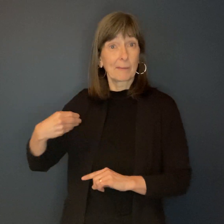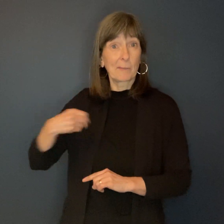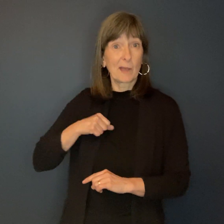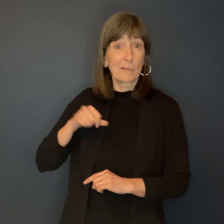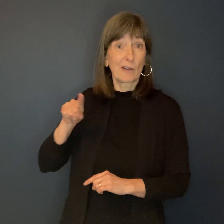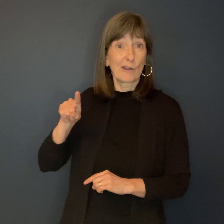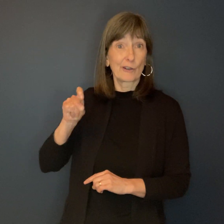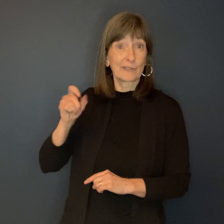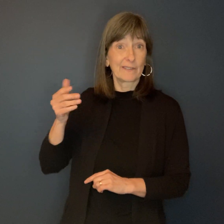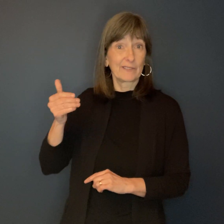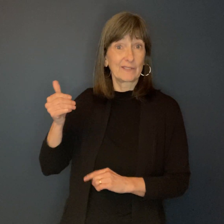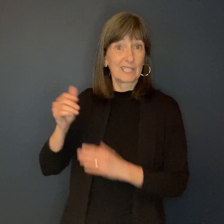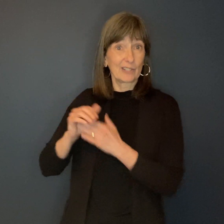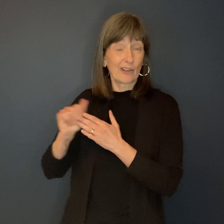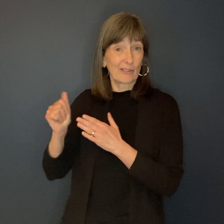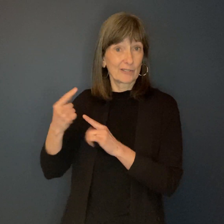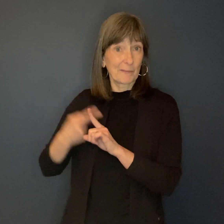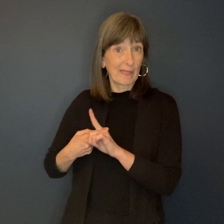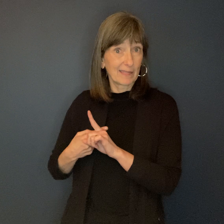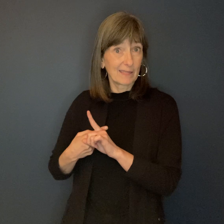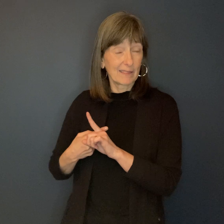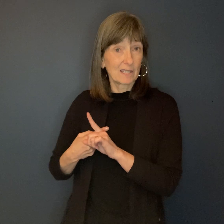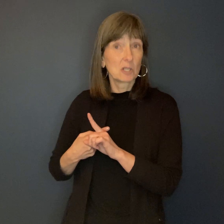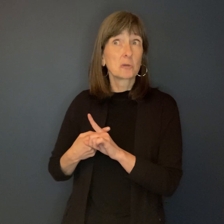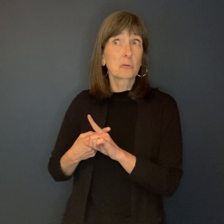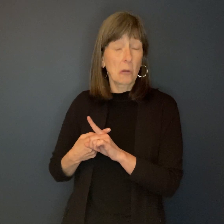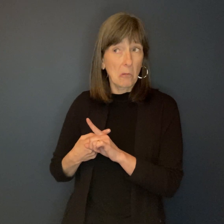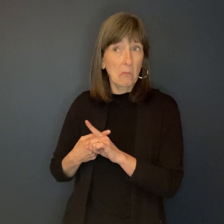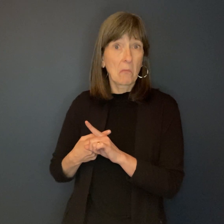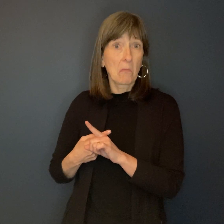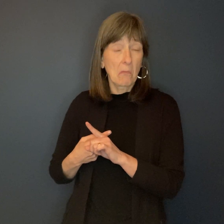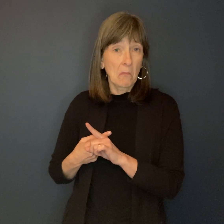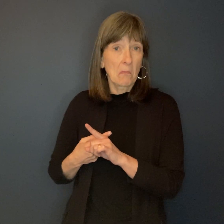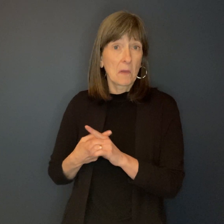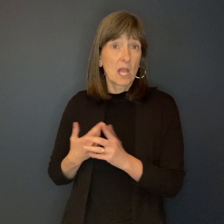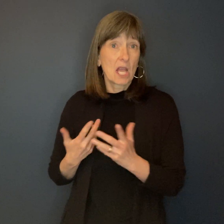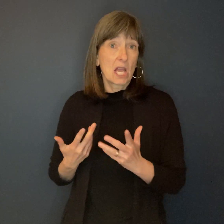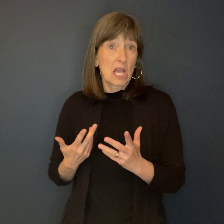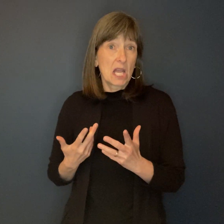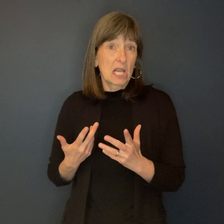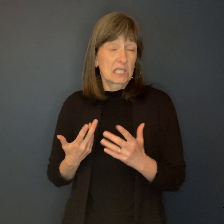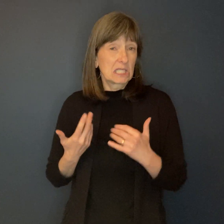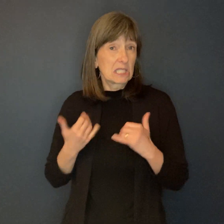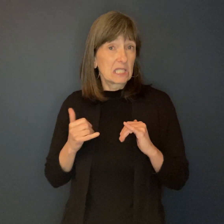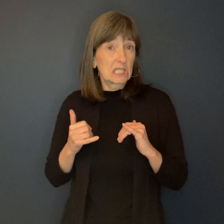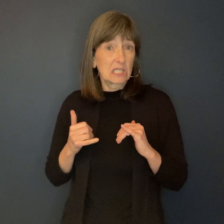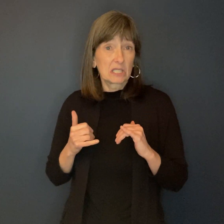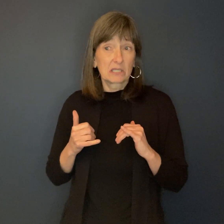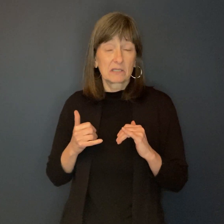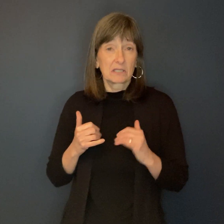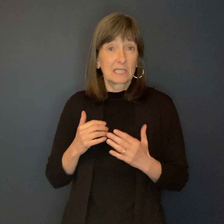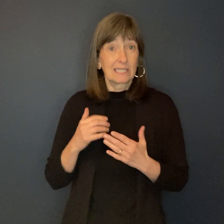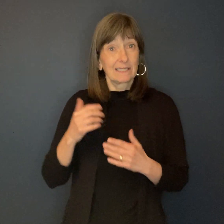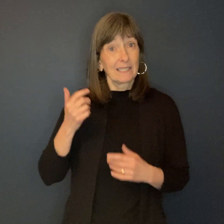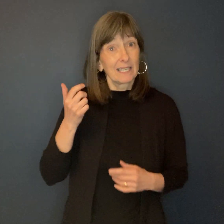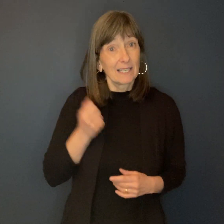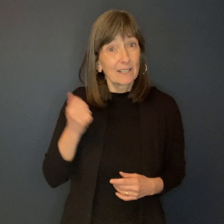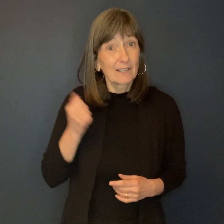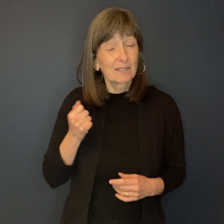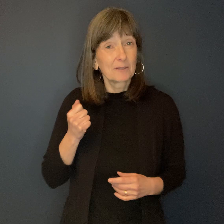you see, dramatically improved, though inadequate, levels of income support, people still living in